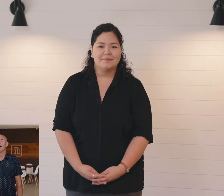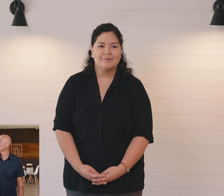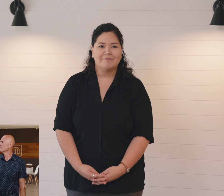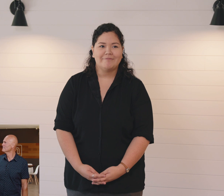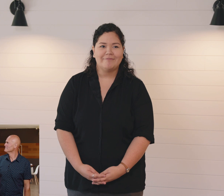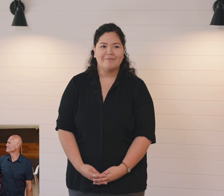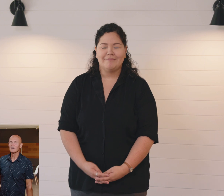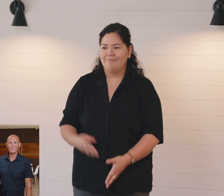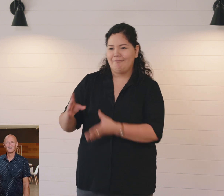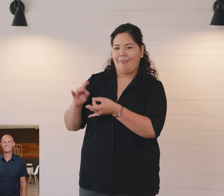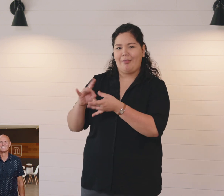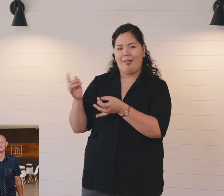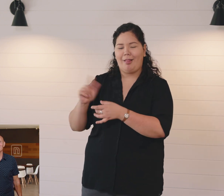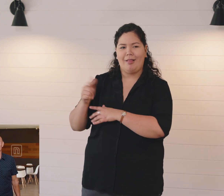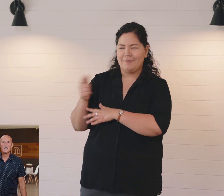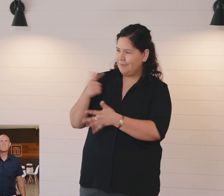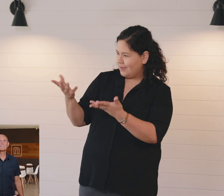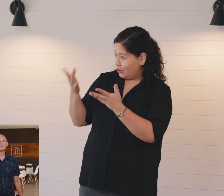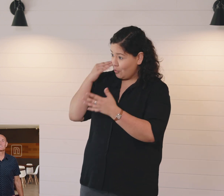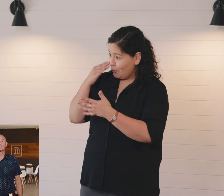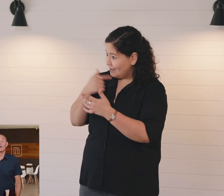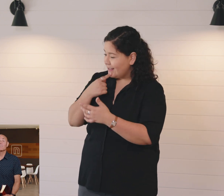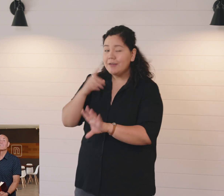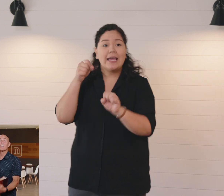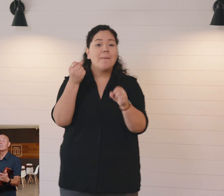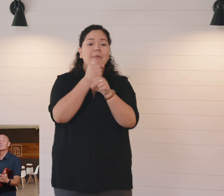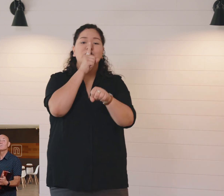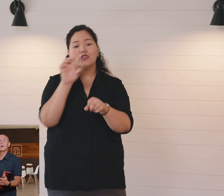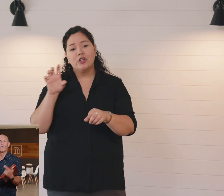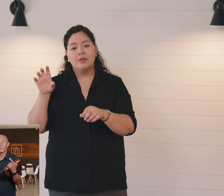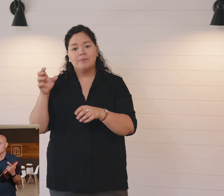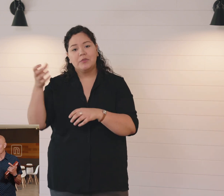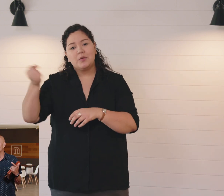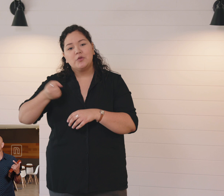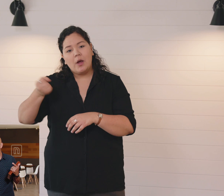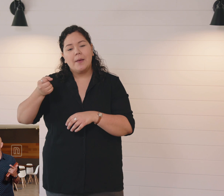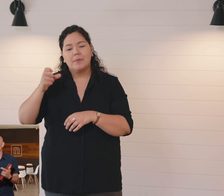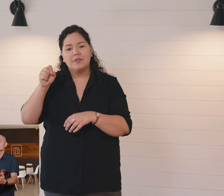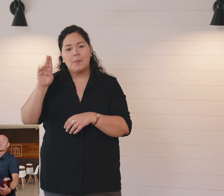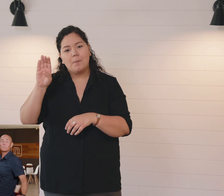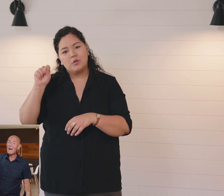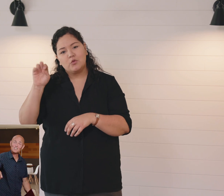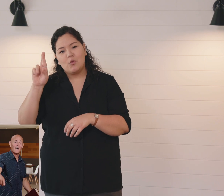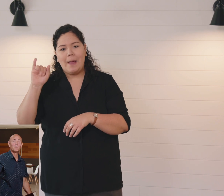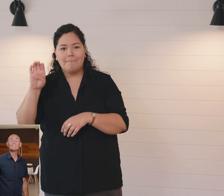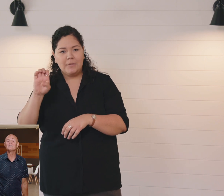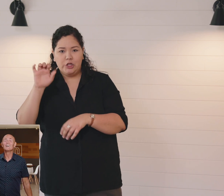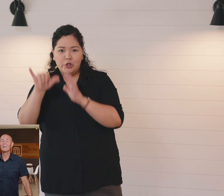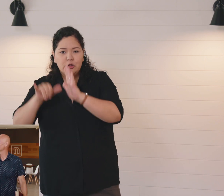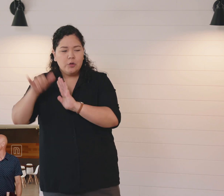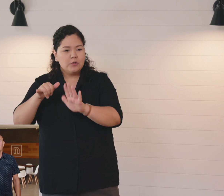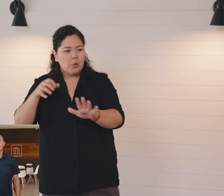I was just kidding. Do you know what you're saying? Yeah. What are you saying? And make sure you subscribe to that YouTube. Oh, no, we're subscribing to YouTube. So smash that